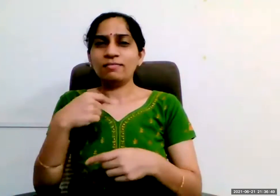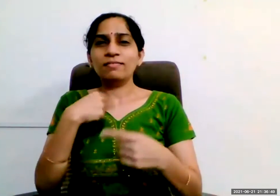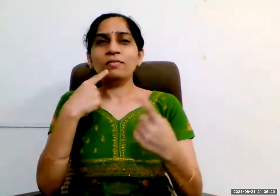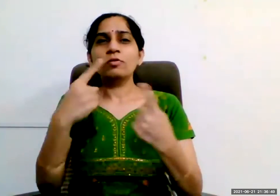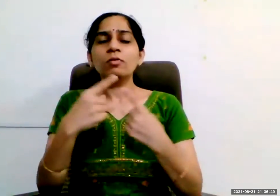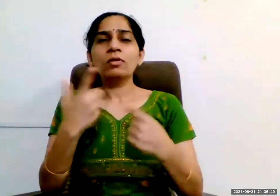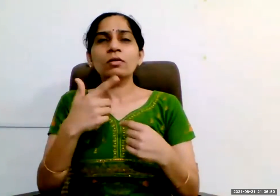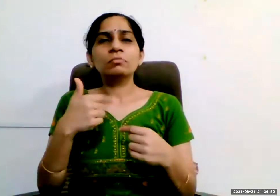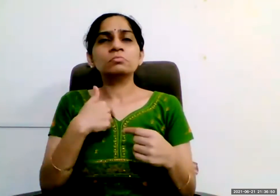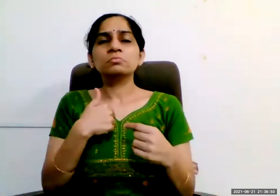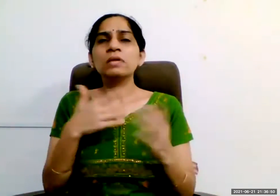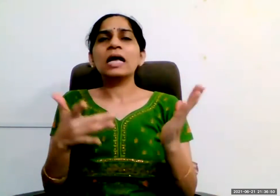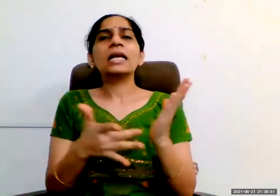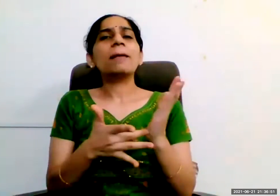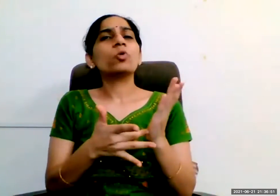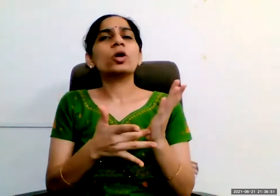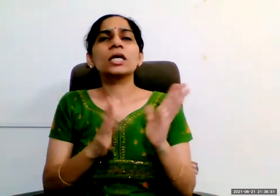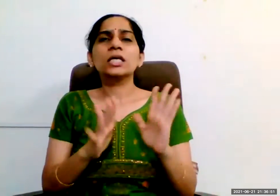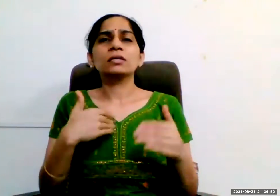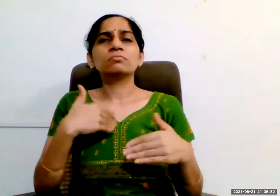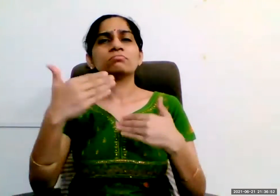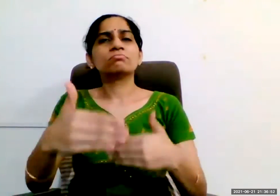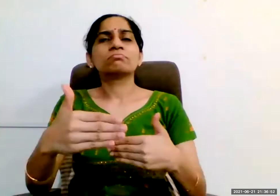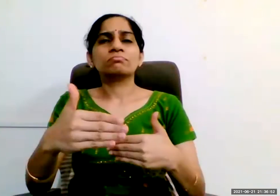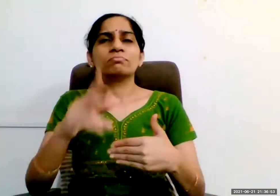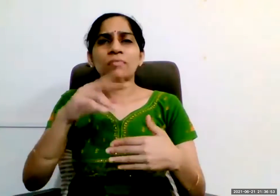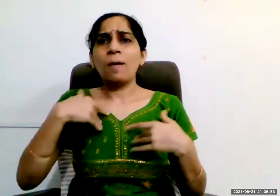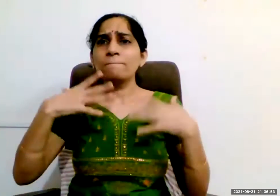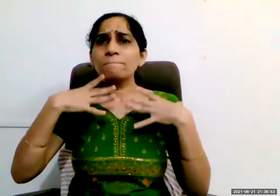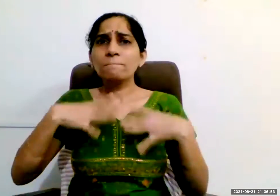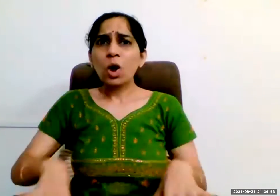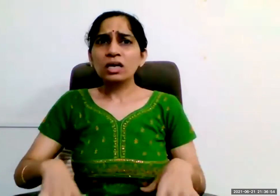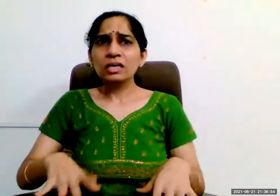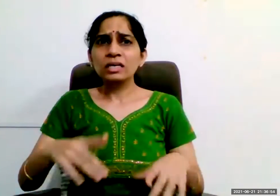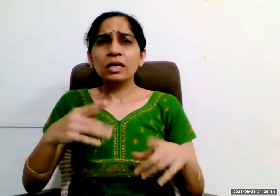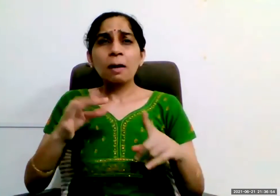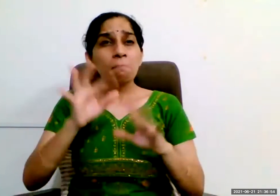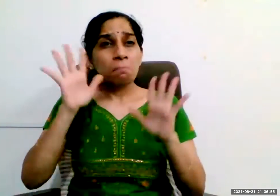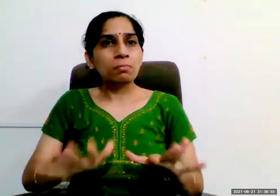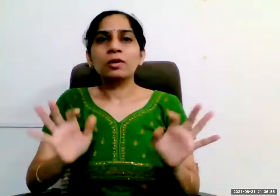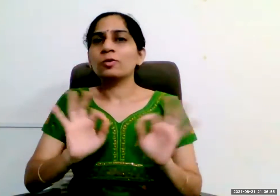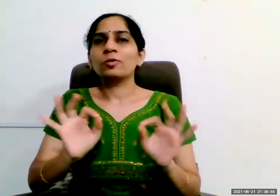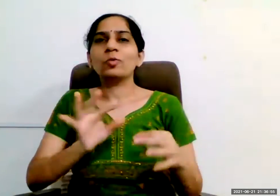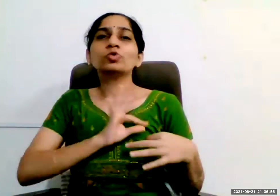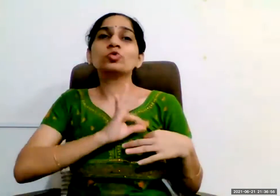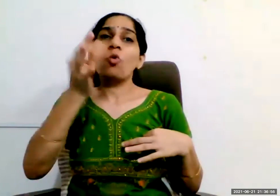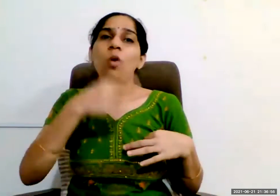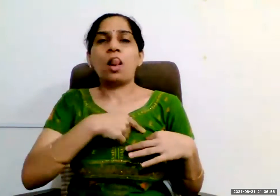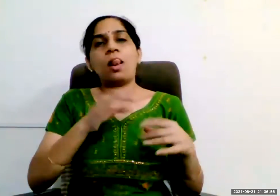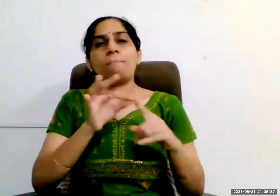existence, because our body is material and only soul is eternal and soul is only permanent. So basically, nothing is going to last